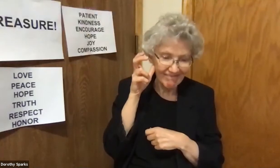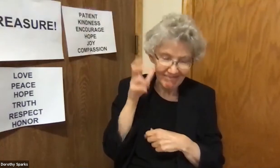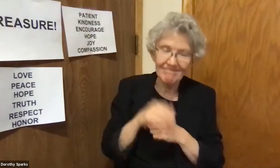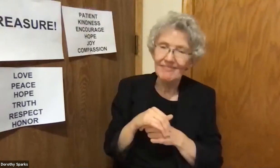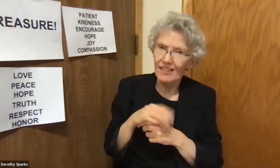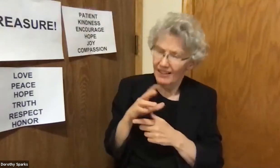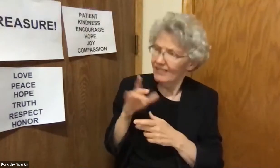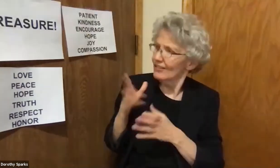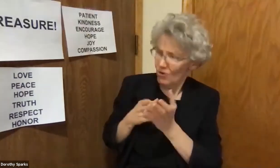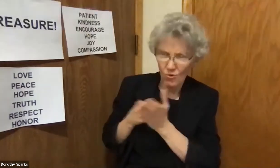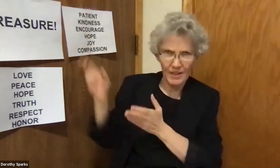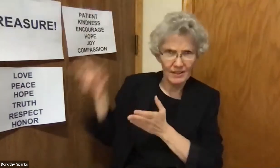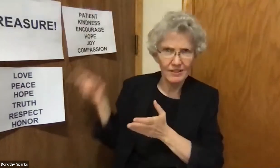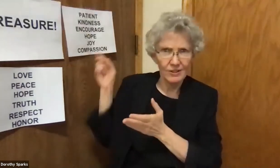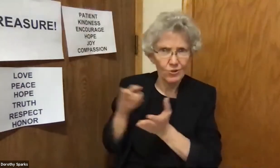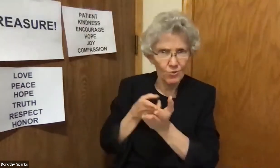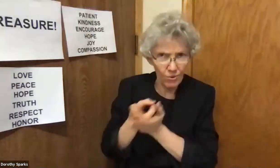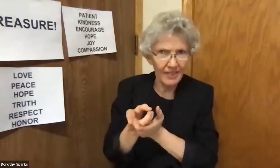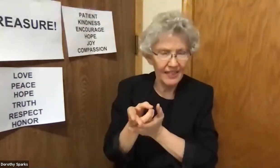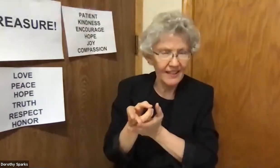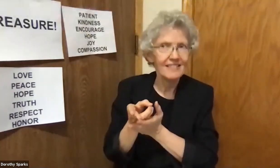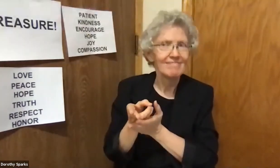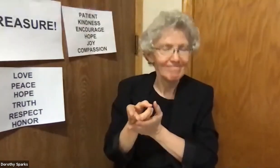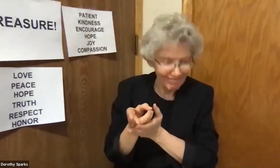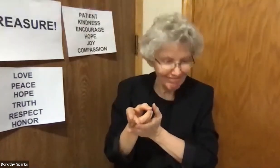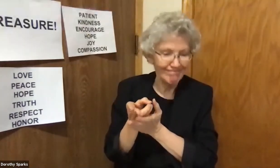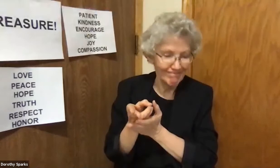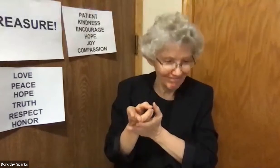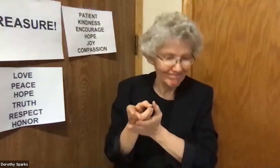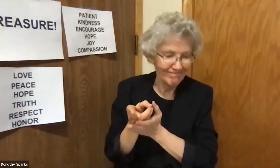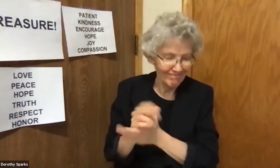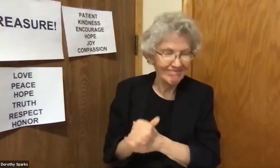hope, truth, respect, and honor.